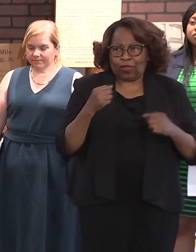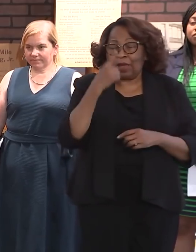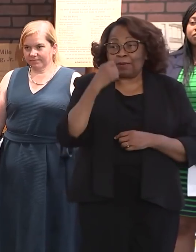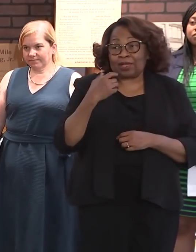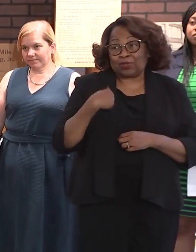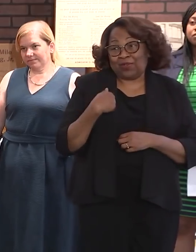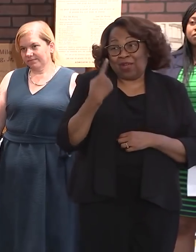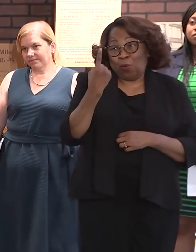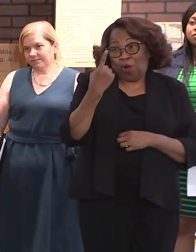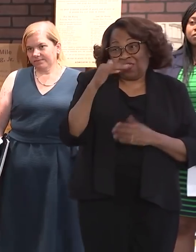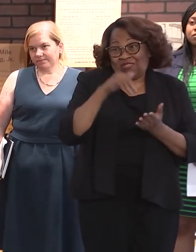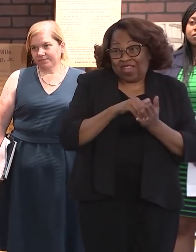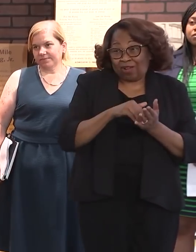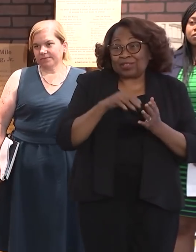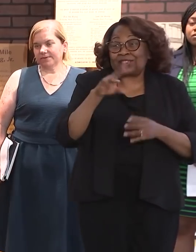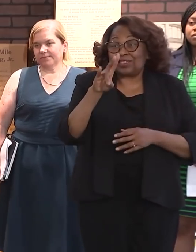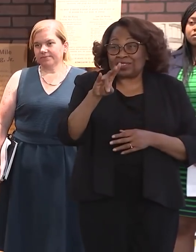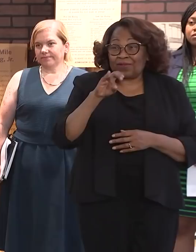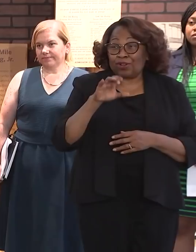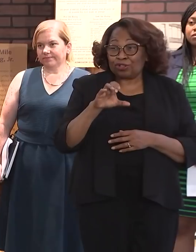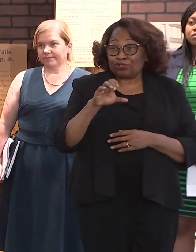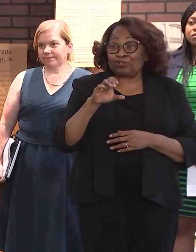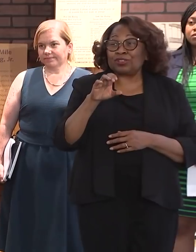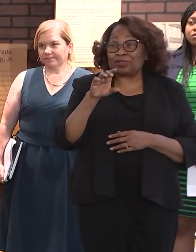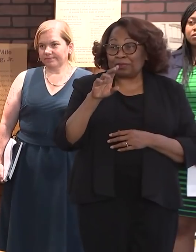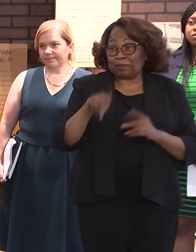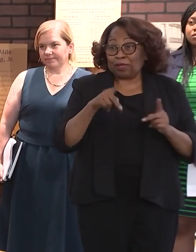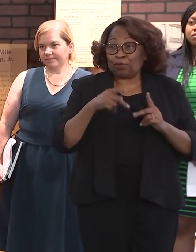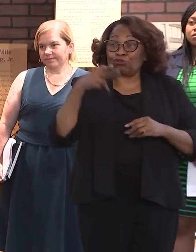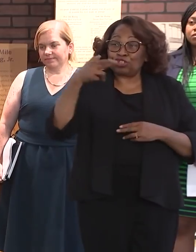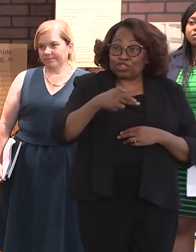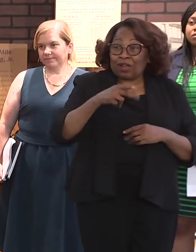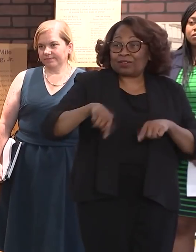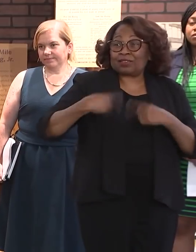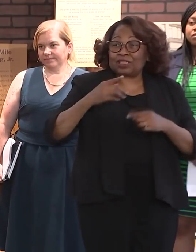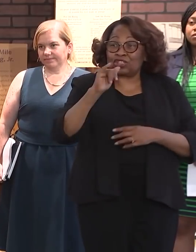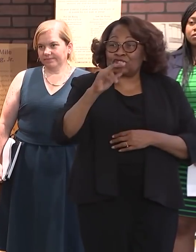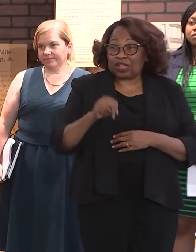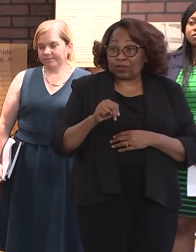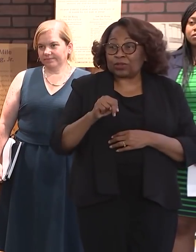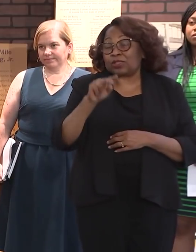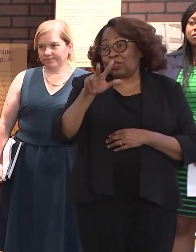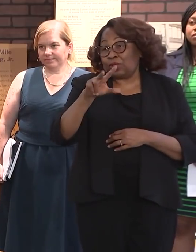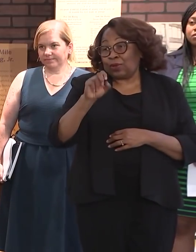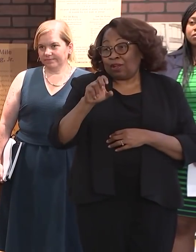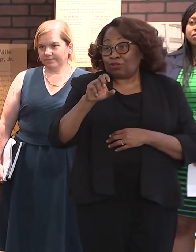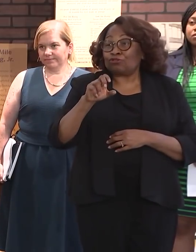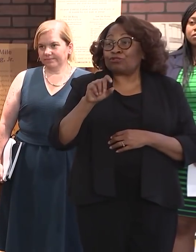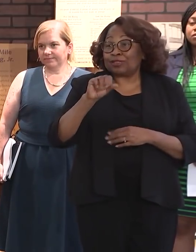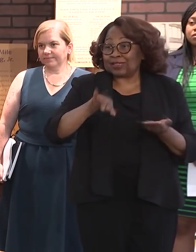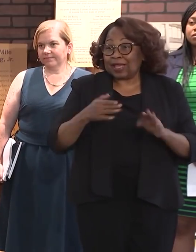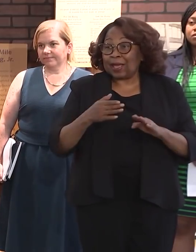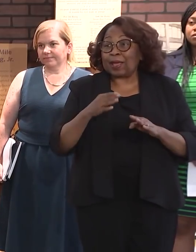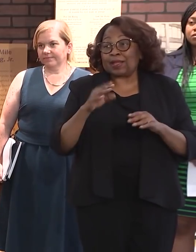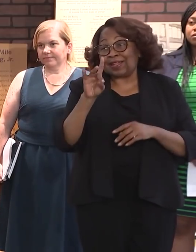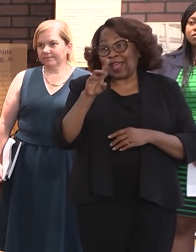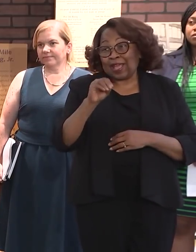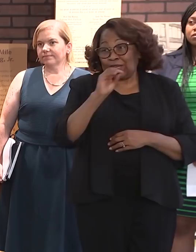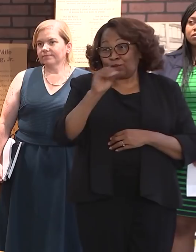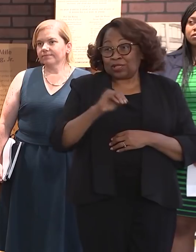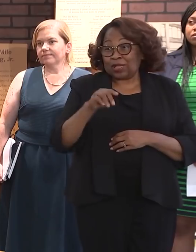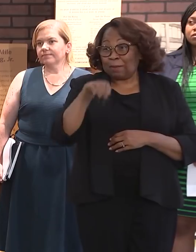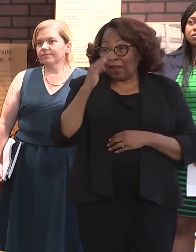had 1,702 people shot since January, 310 dead, and 80+% is black on black crime.